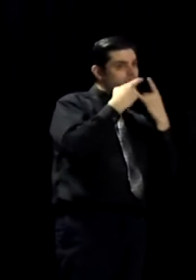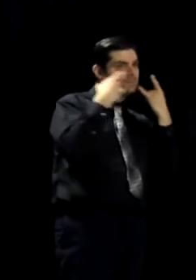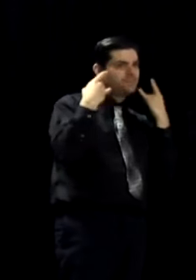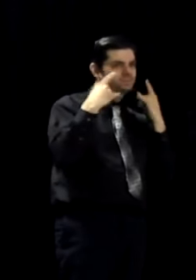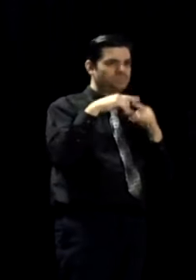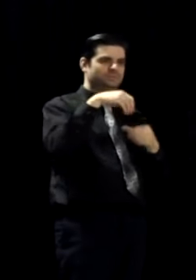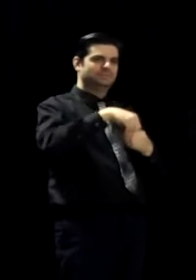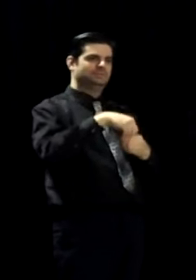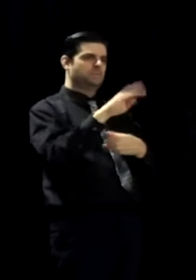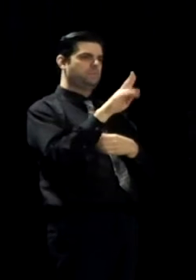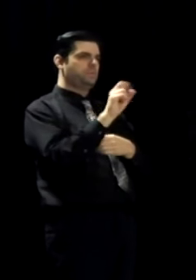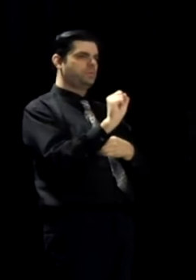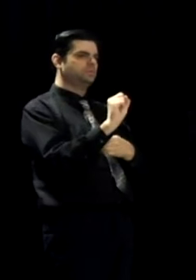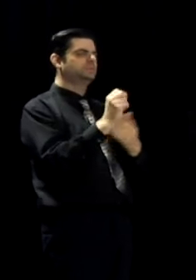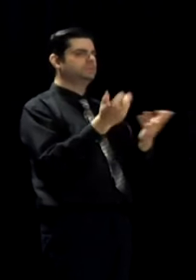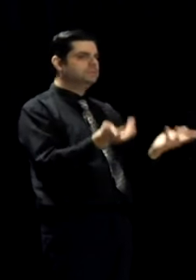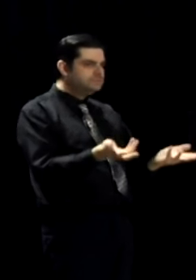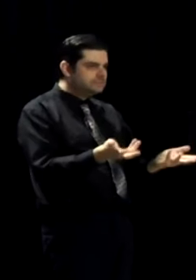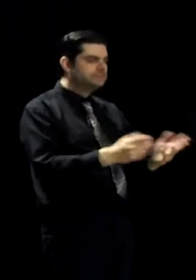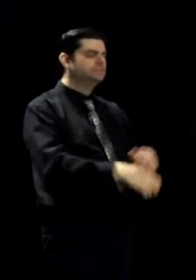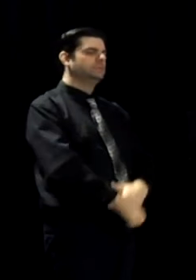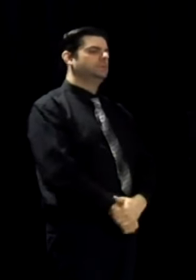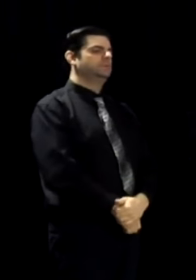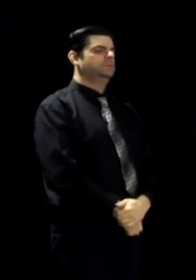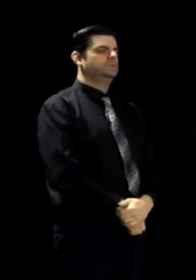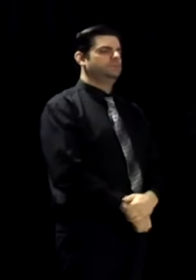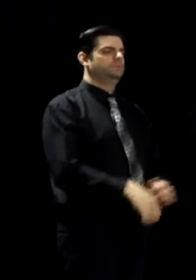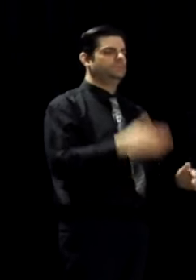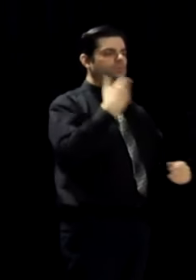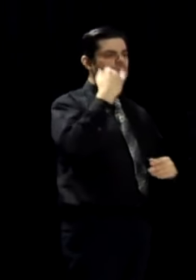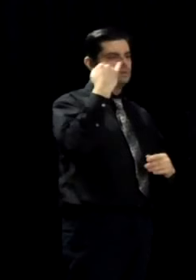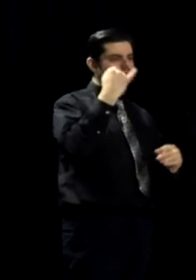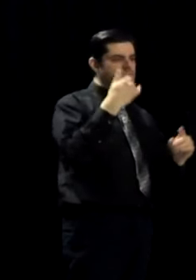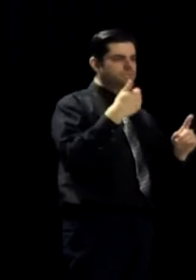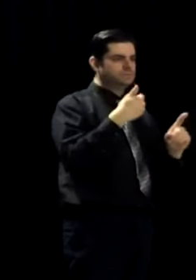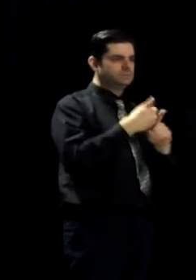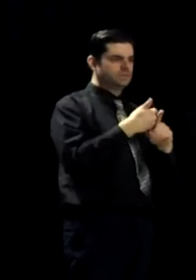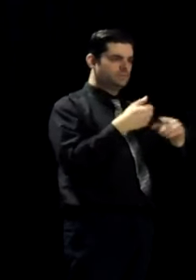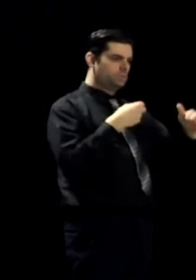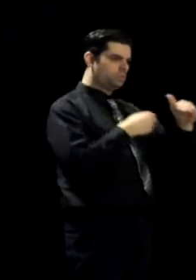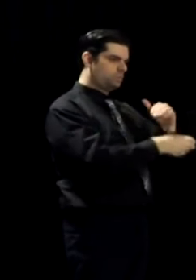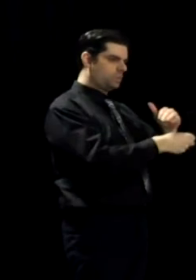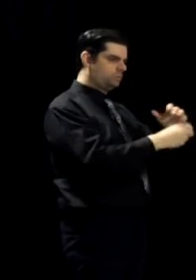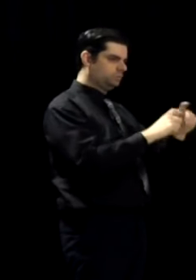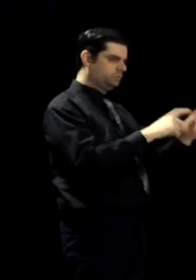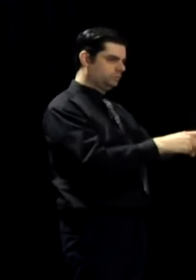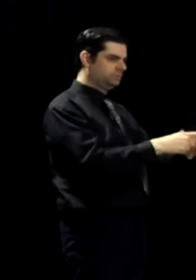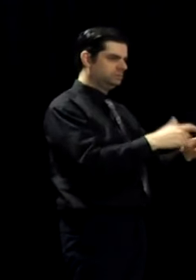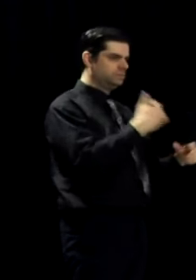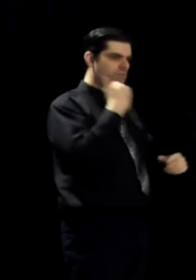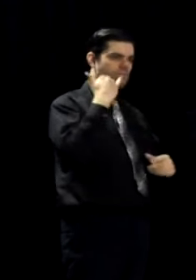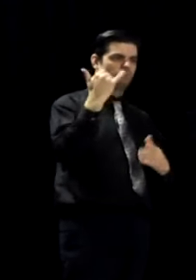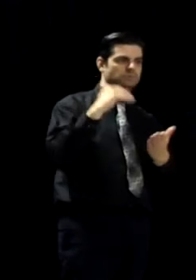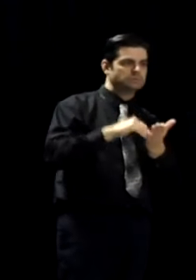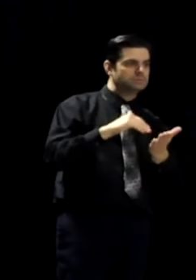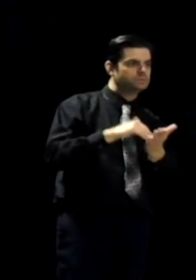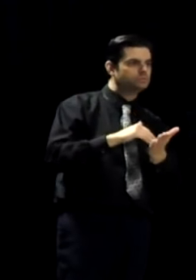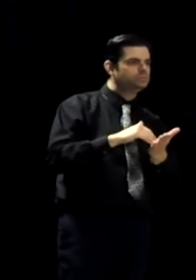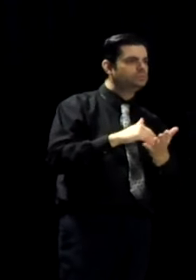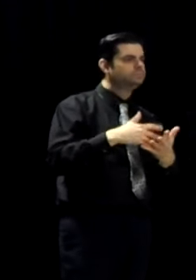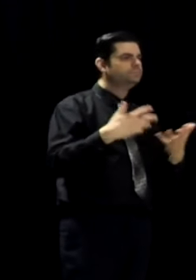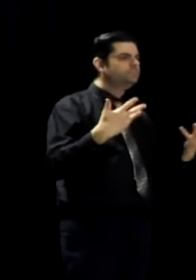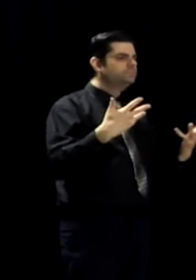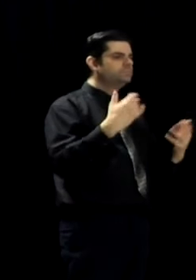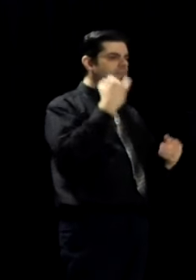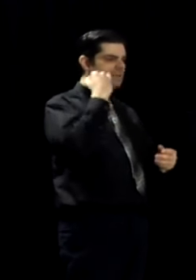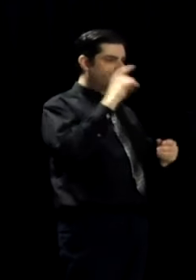individuals. Watch your symptoms. Call your doctor. See if your doctor thinks you need to get tested. If you do, we have a bunch of spots that you can